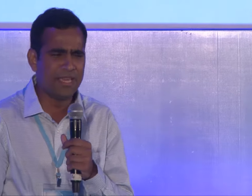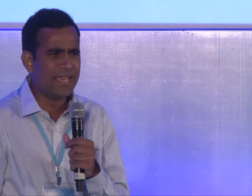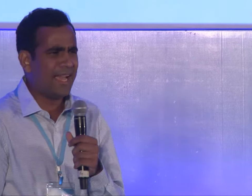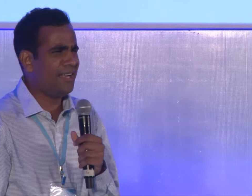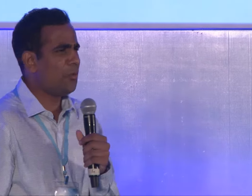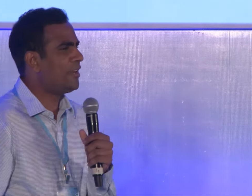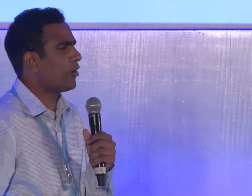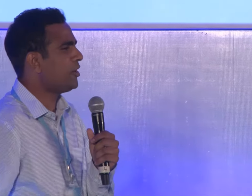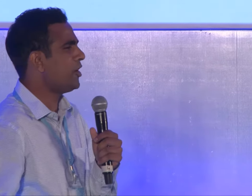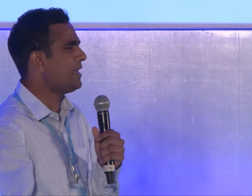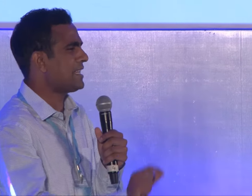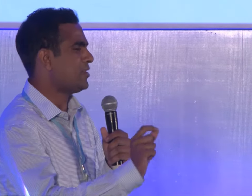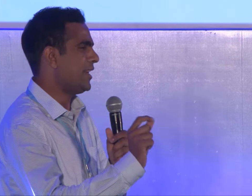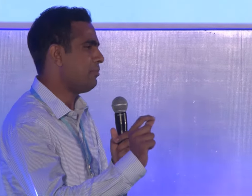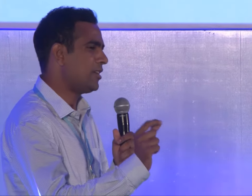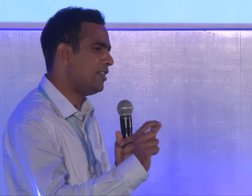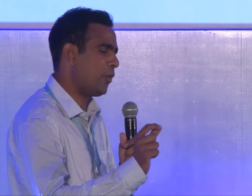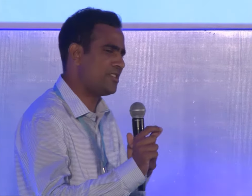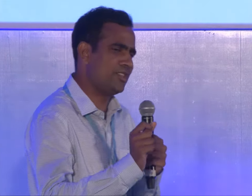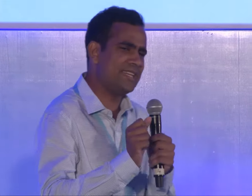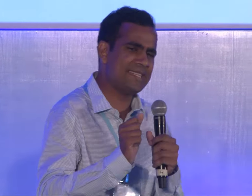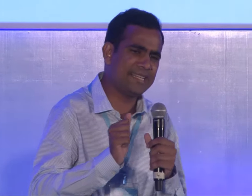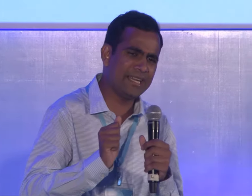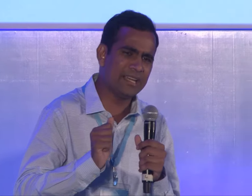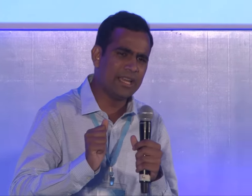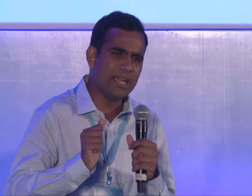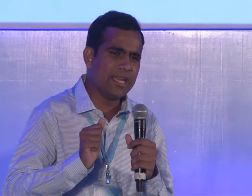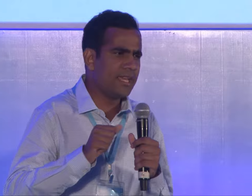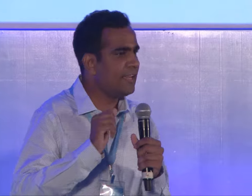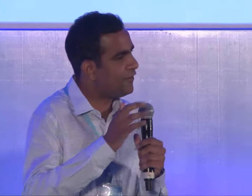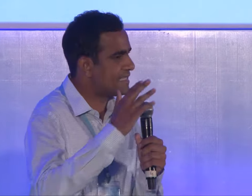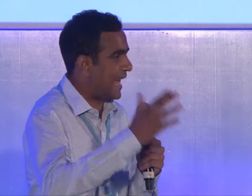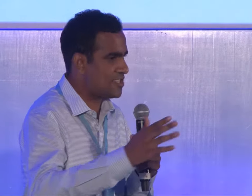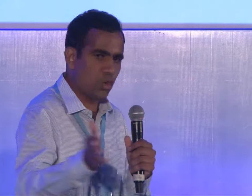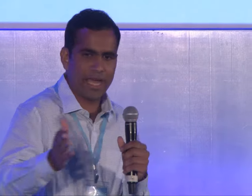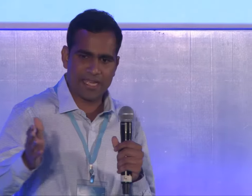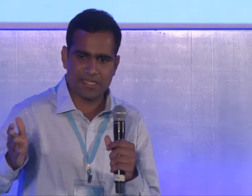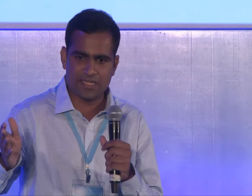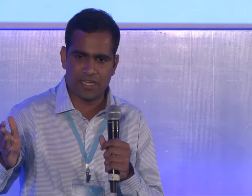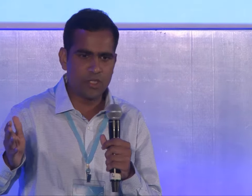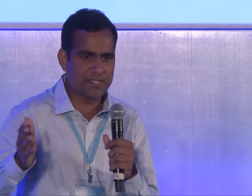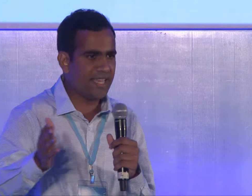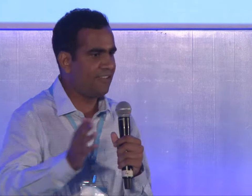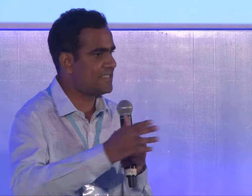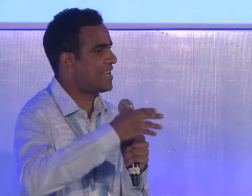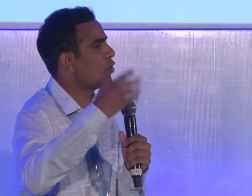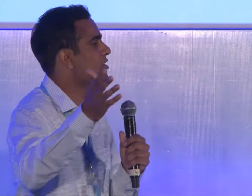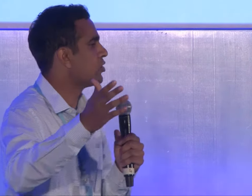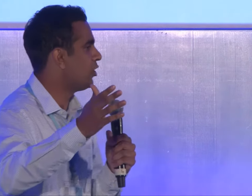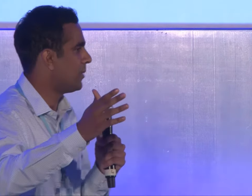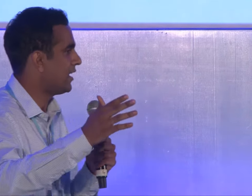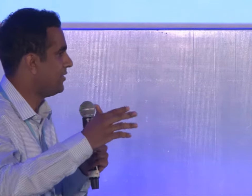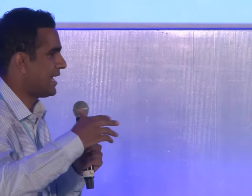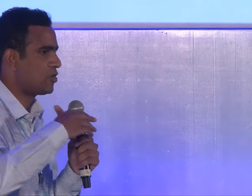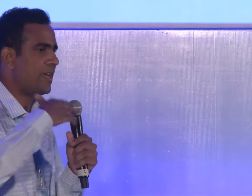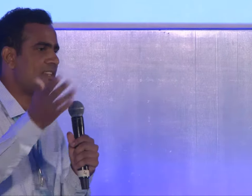for this film. And while talking to him, he asked a very pertinent question. He said that if he's as good as you say, if he's as good as